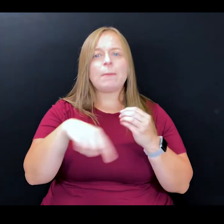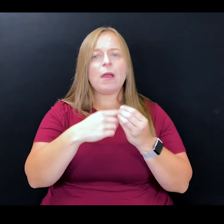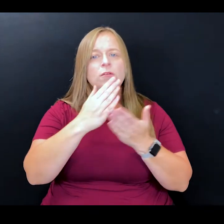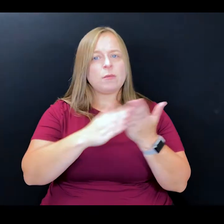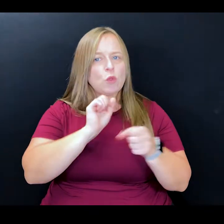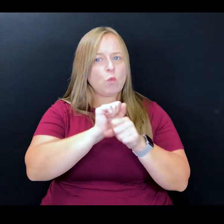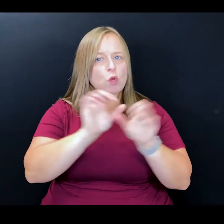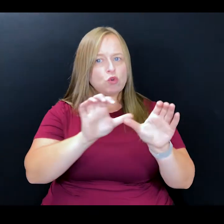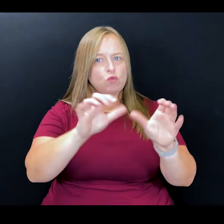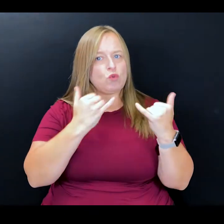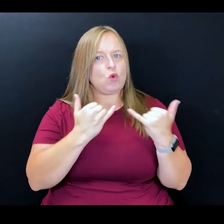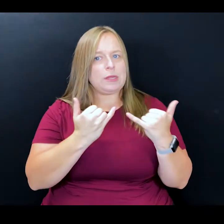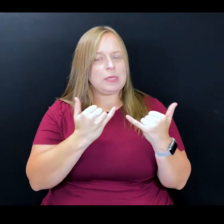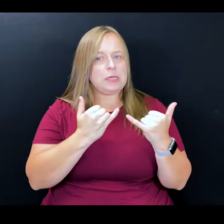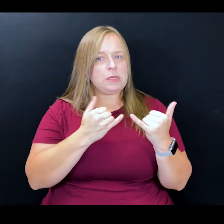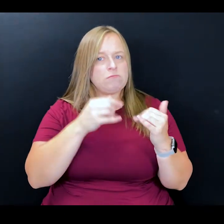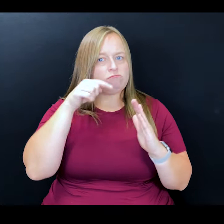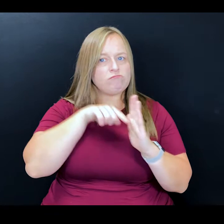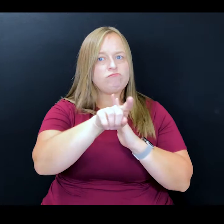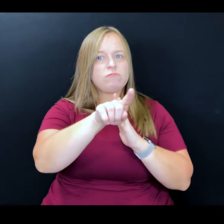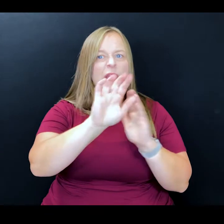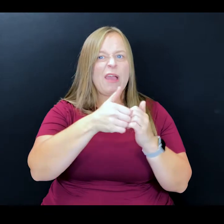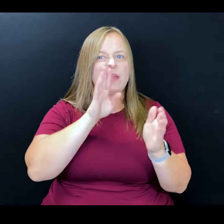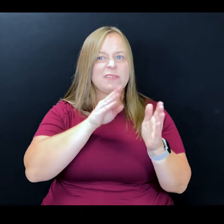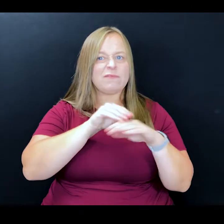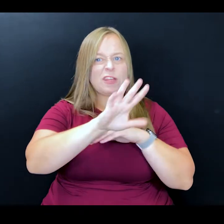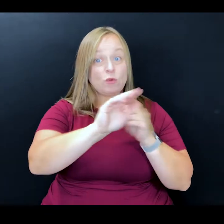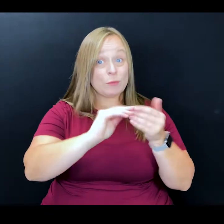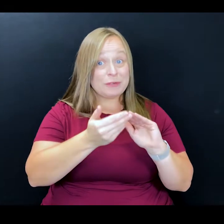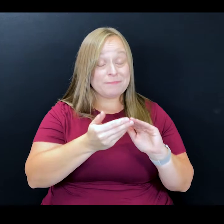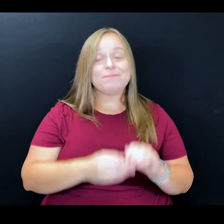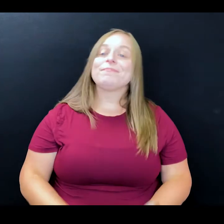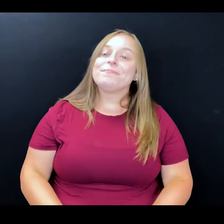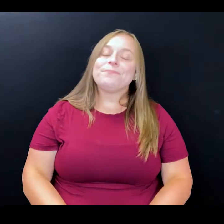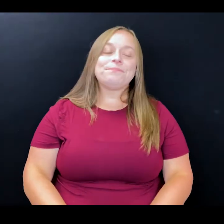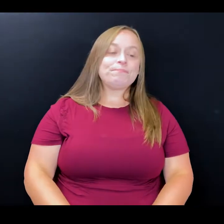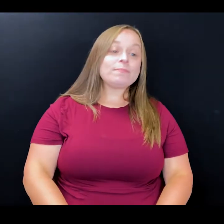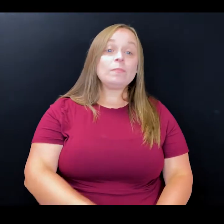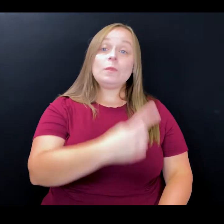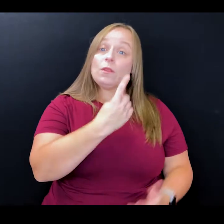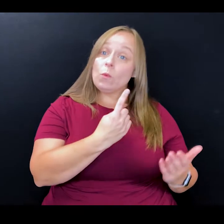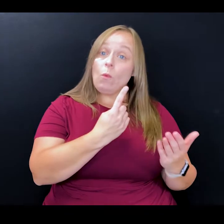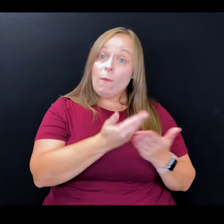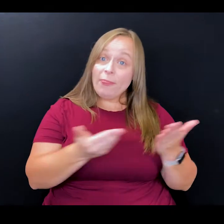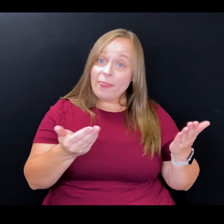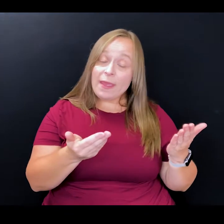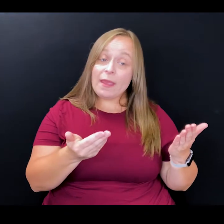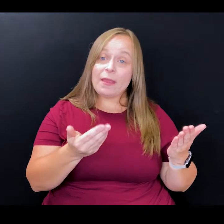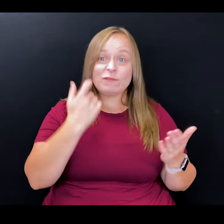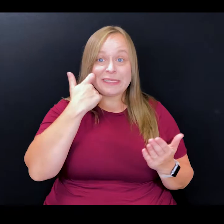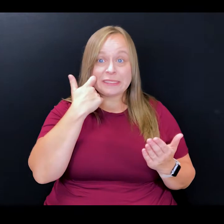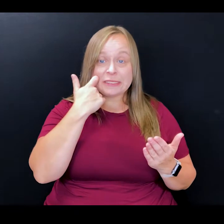of the work that you're doing currently and how that's affecting your community. Well, one of the things